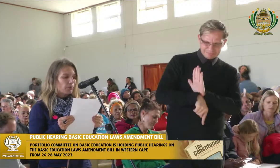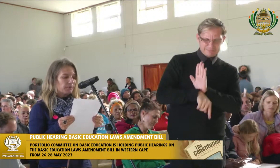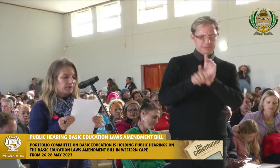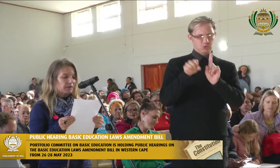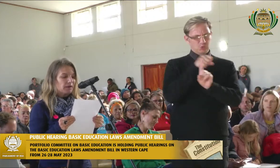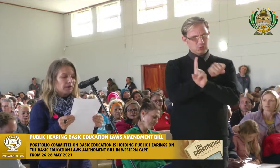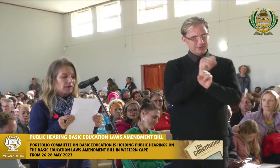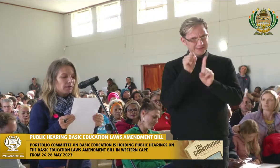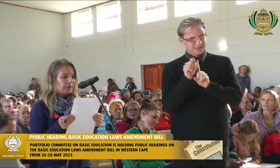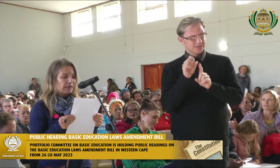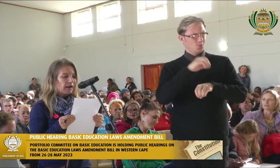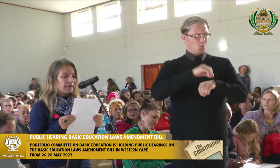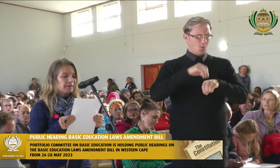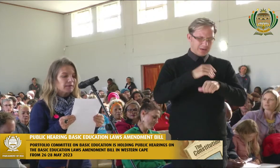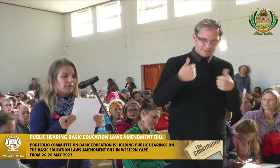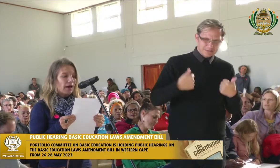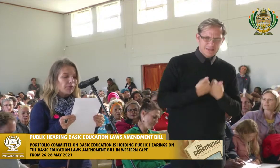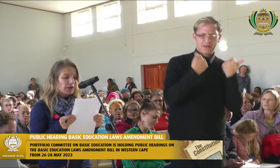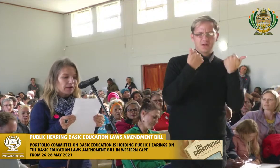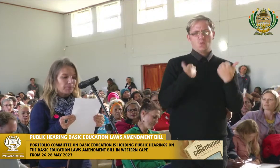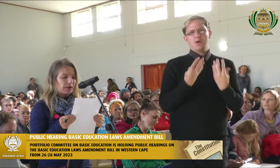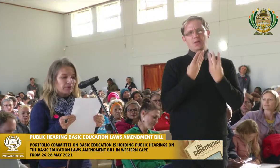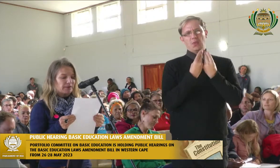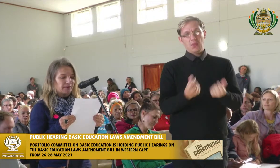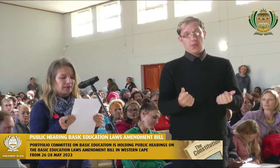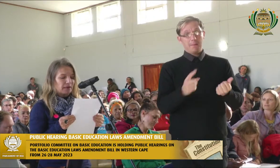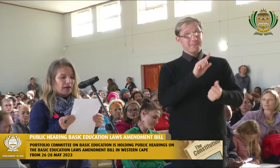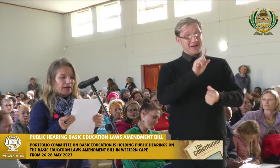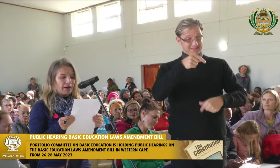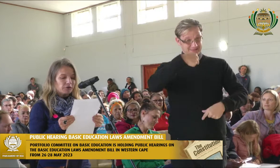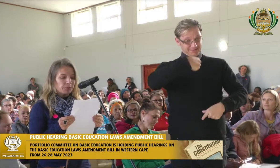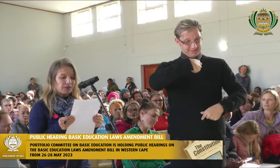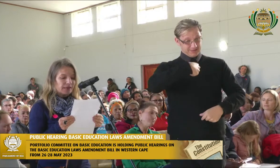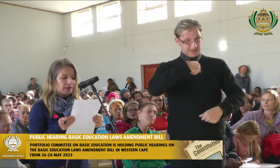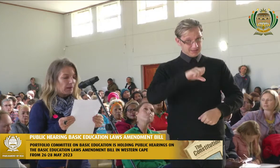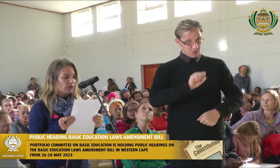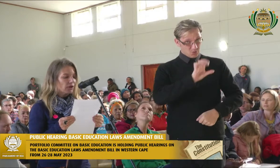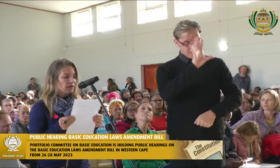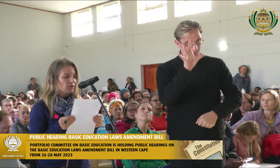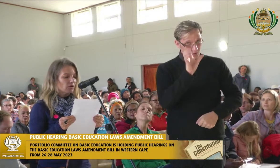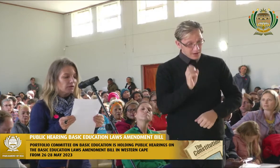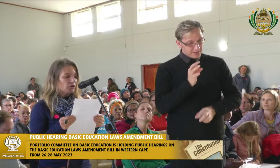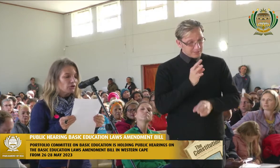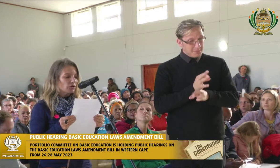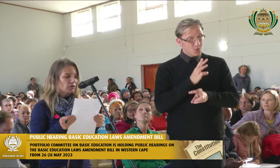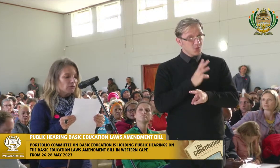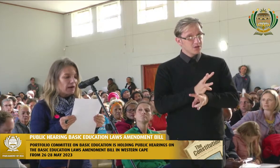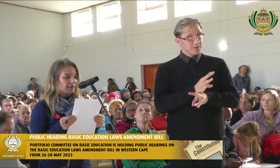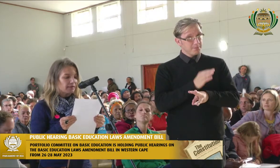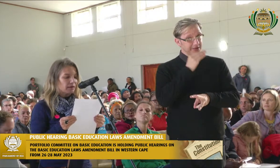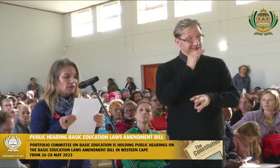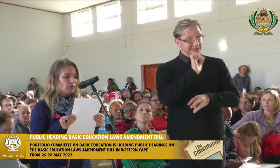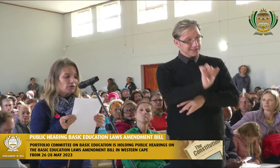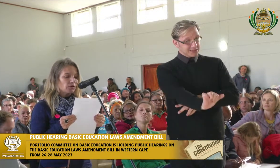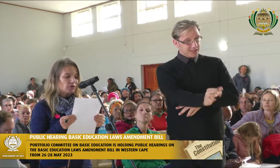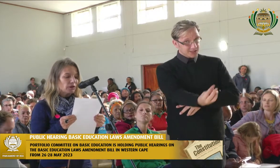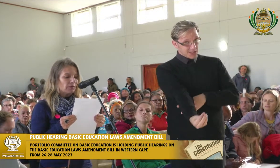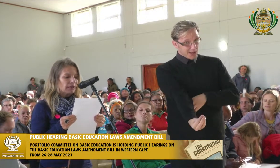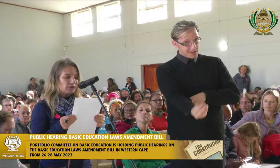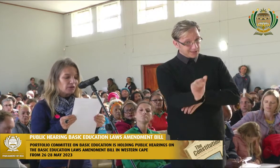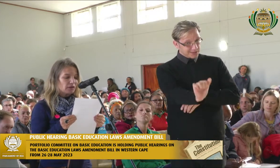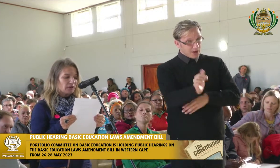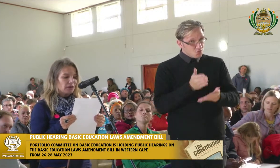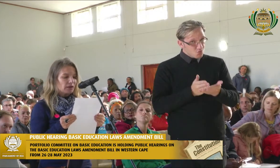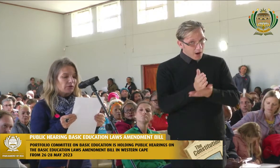societal problems, but as a South African parent, I have to protect my child's constitutional rights